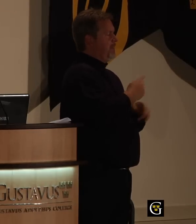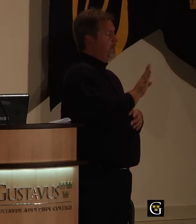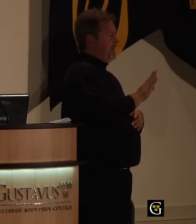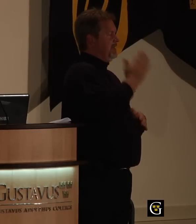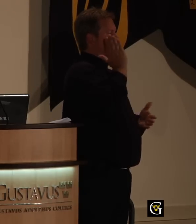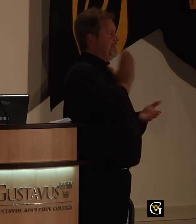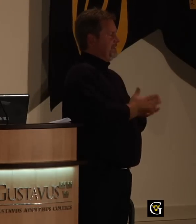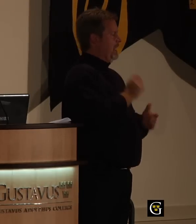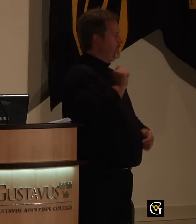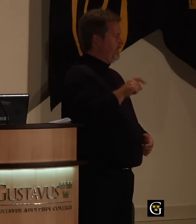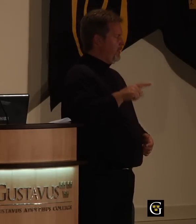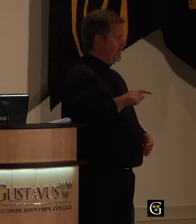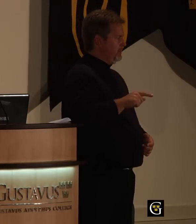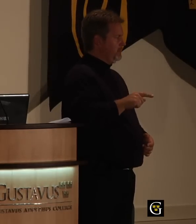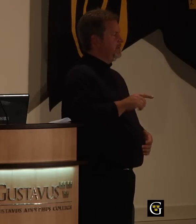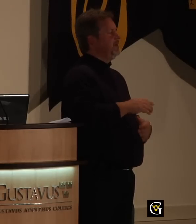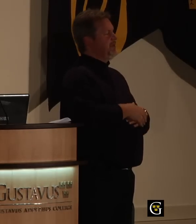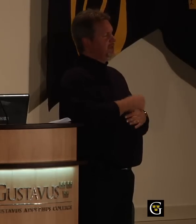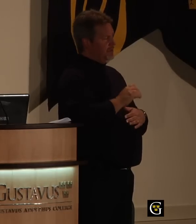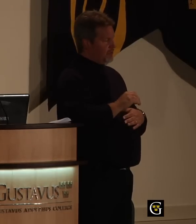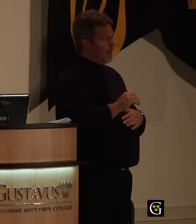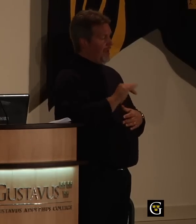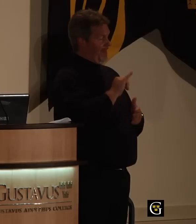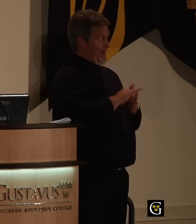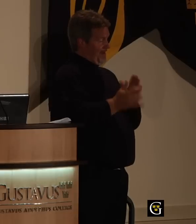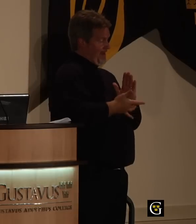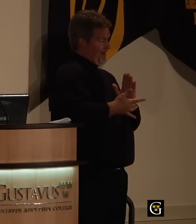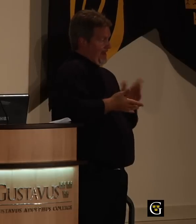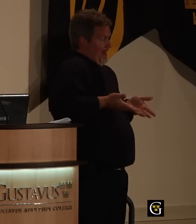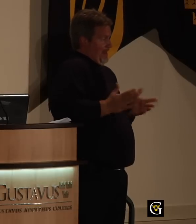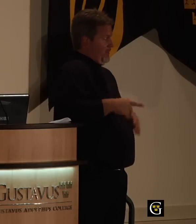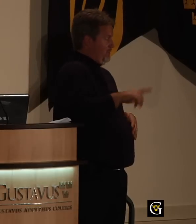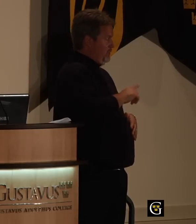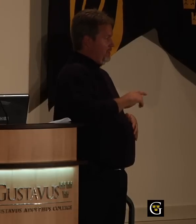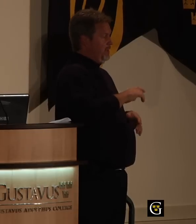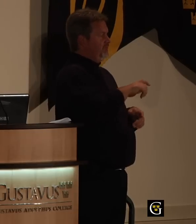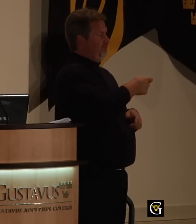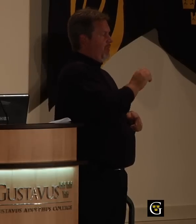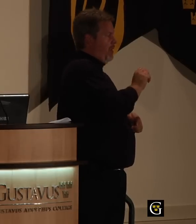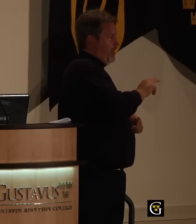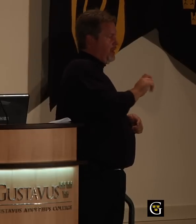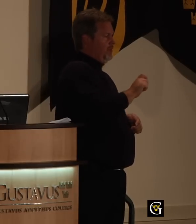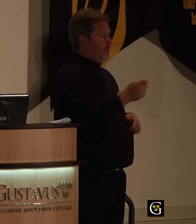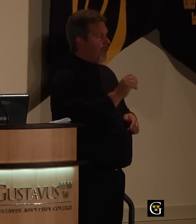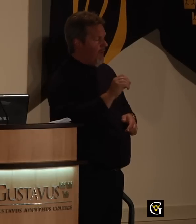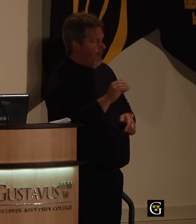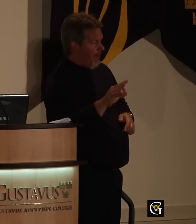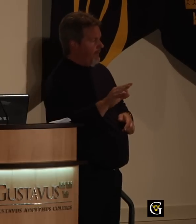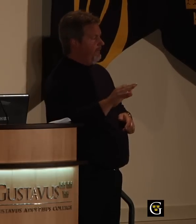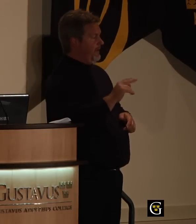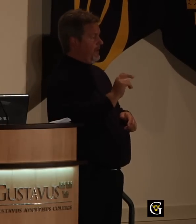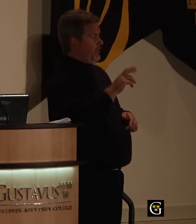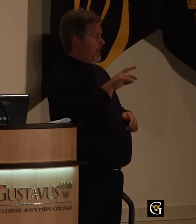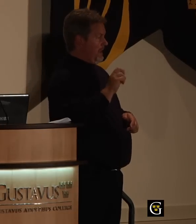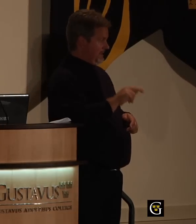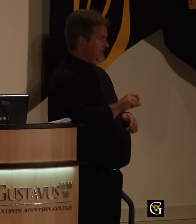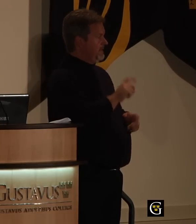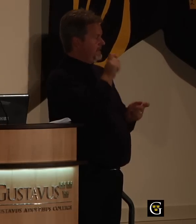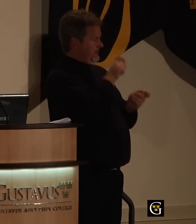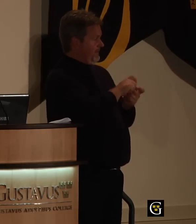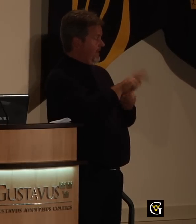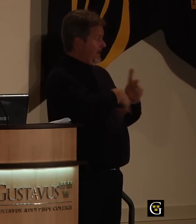this technique allows you to precisely turn on and turn off their neurons of specific